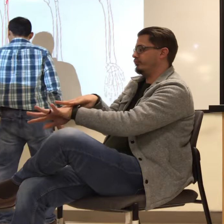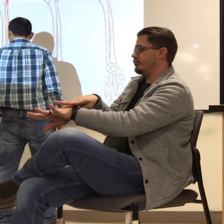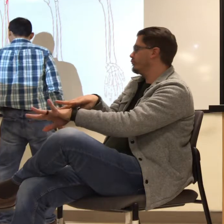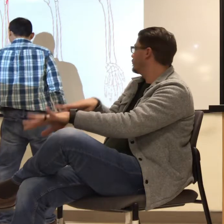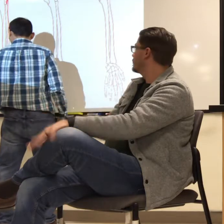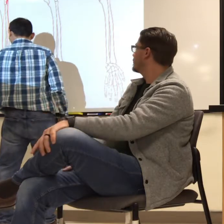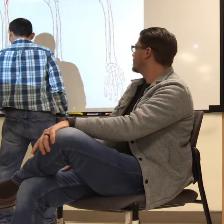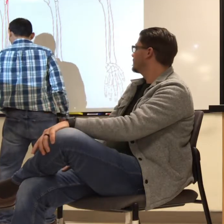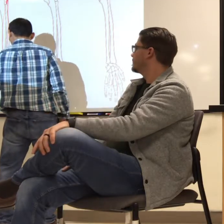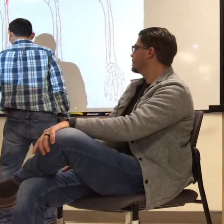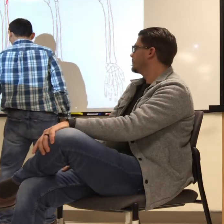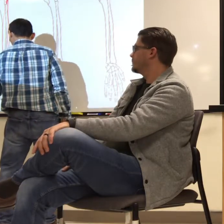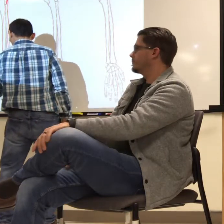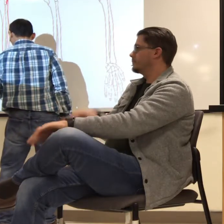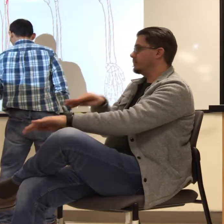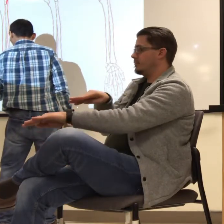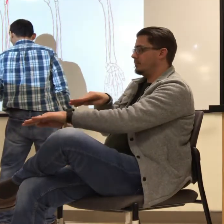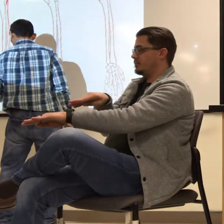as they go to